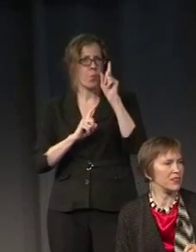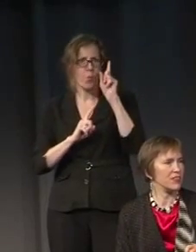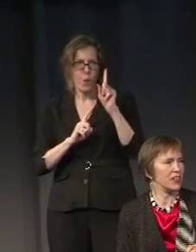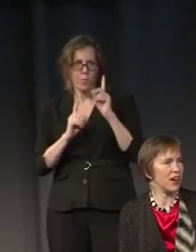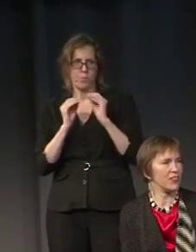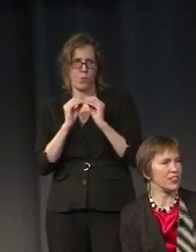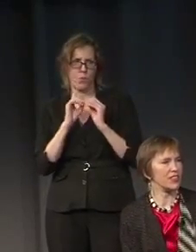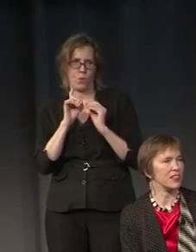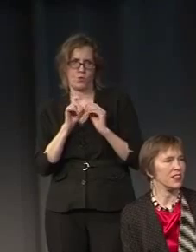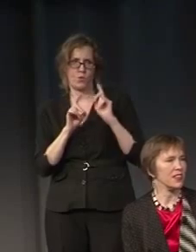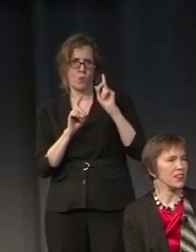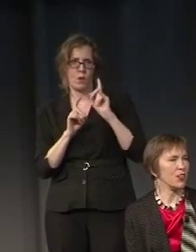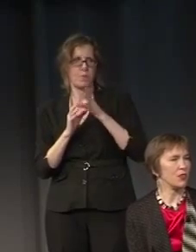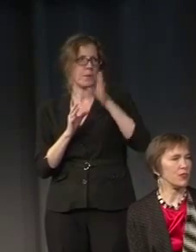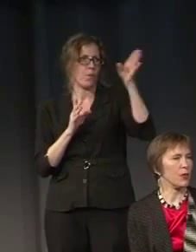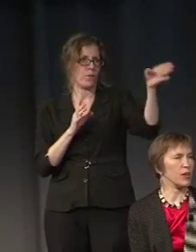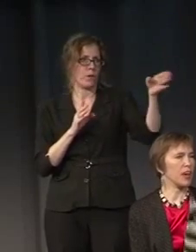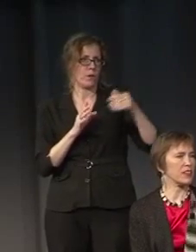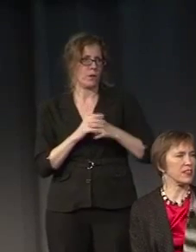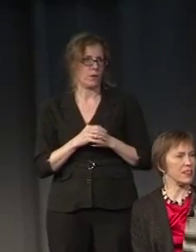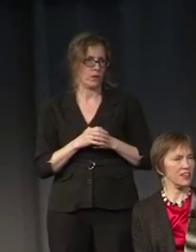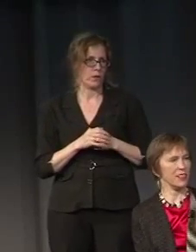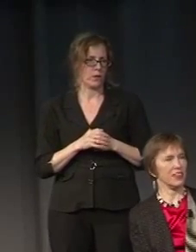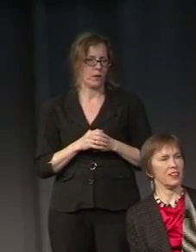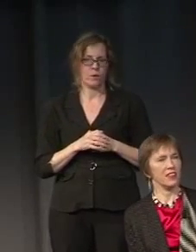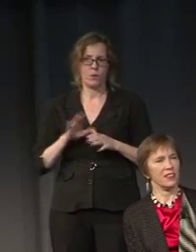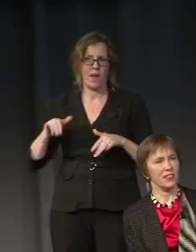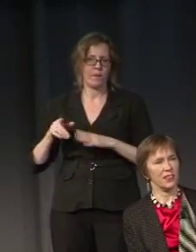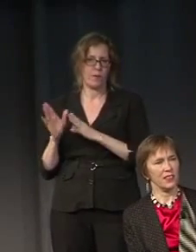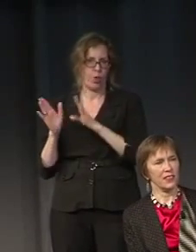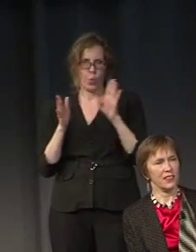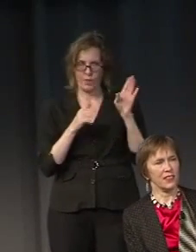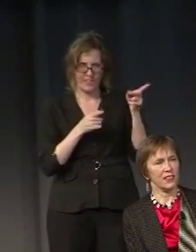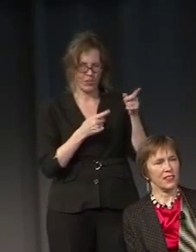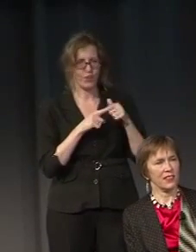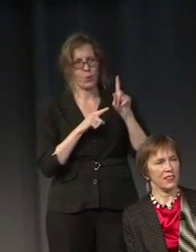haven't heard from yet.